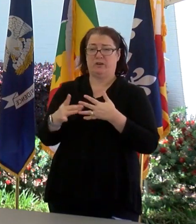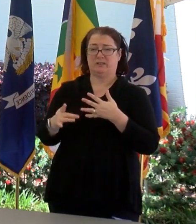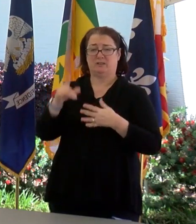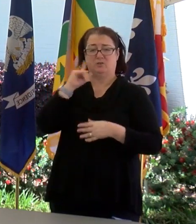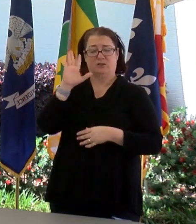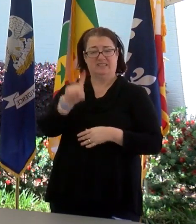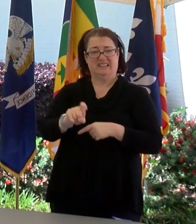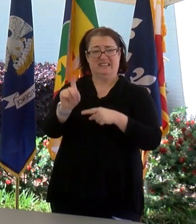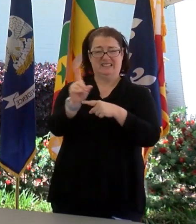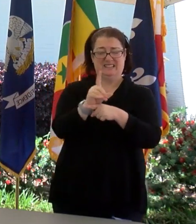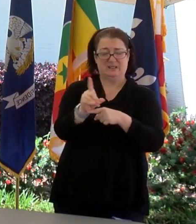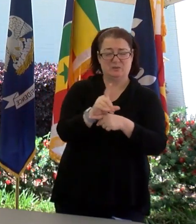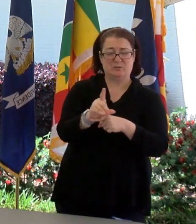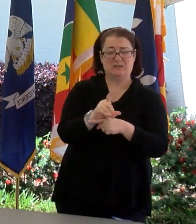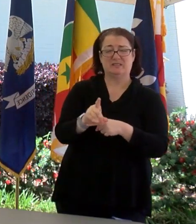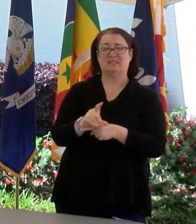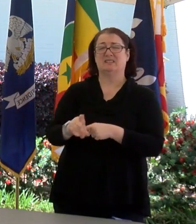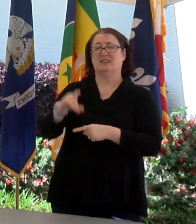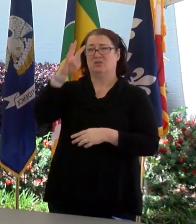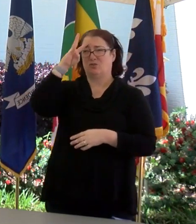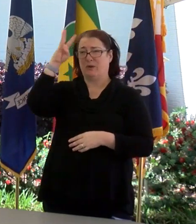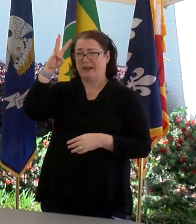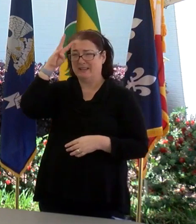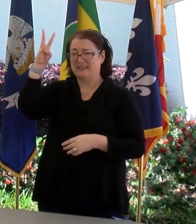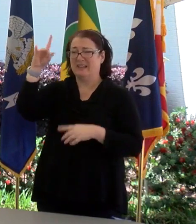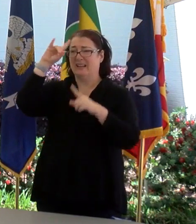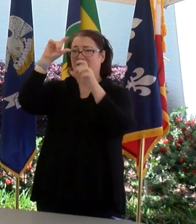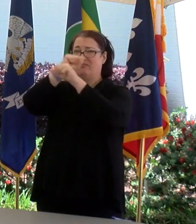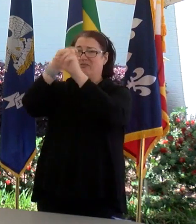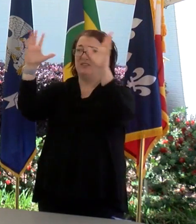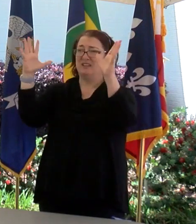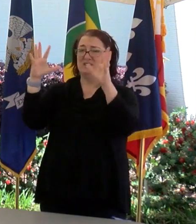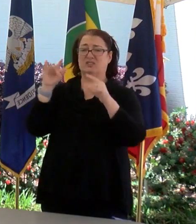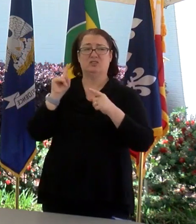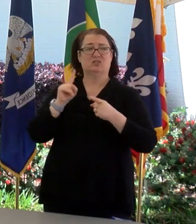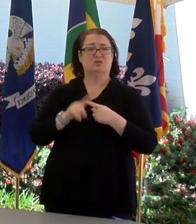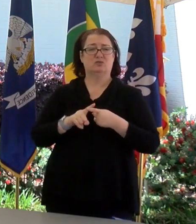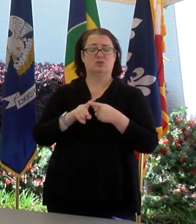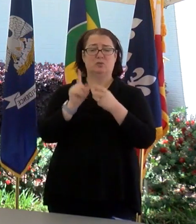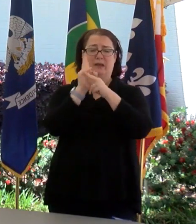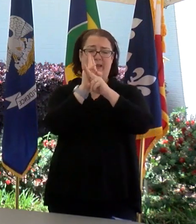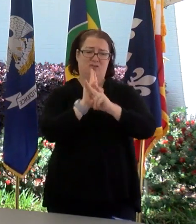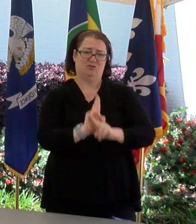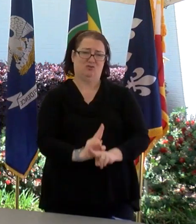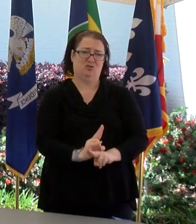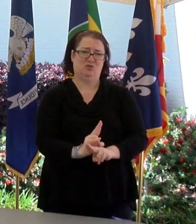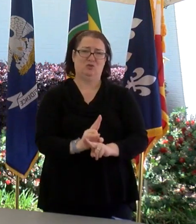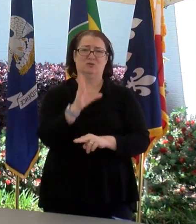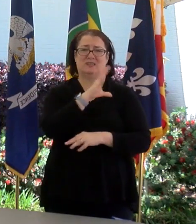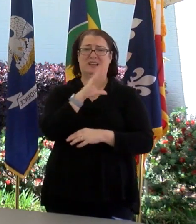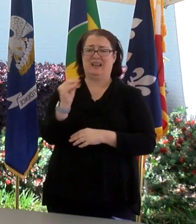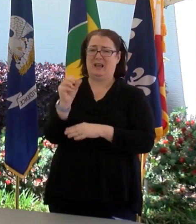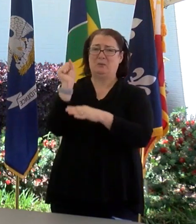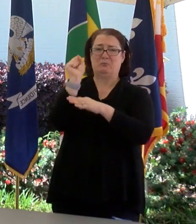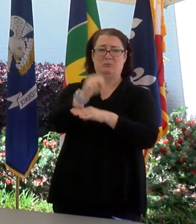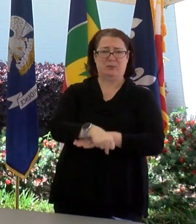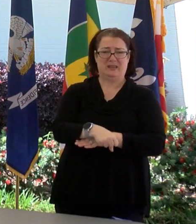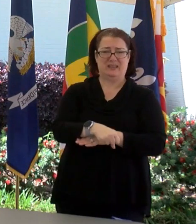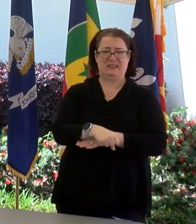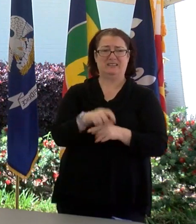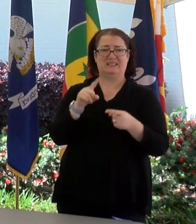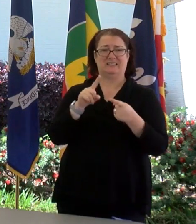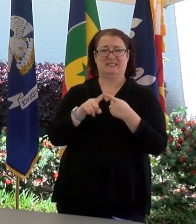and vision available to us to adapt and overcome the twin impacts of COVID-19 and